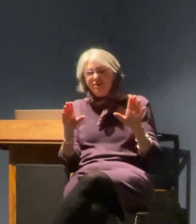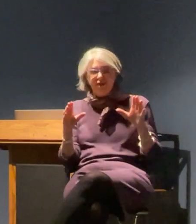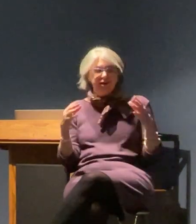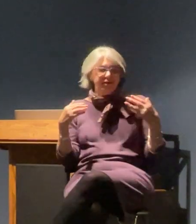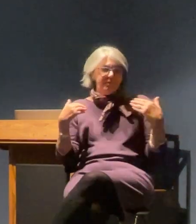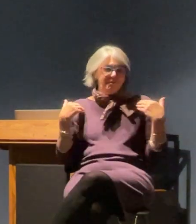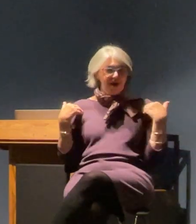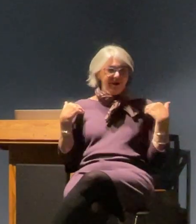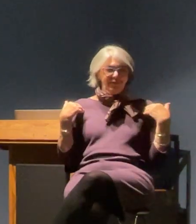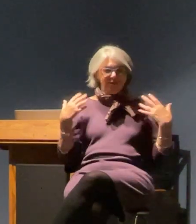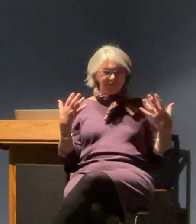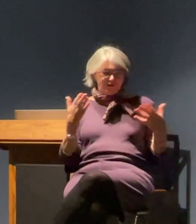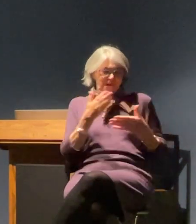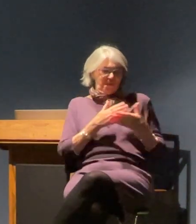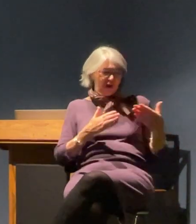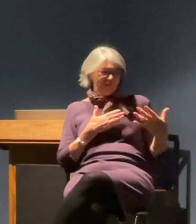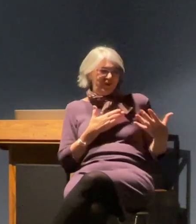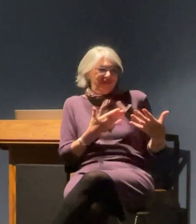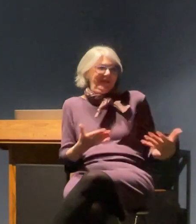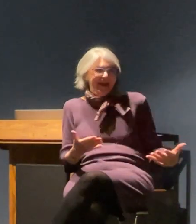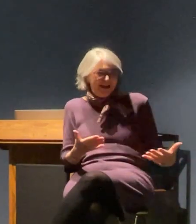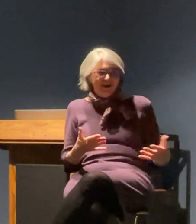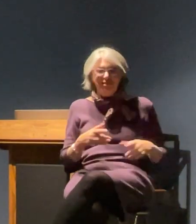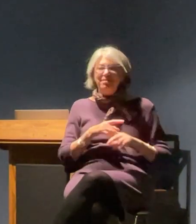is always like part of your thing, but does